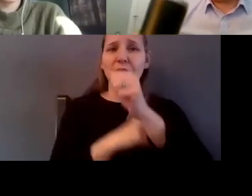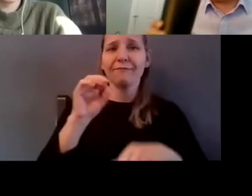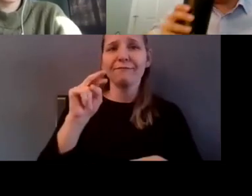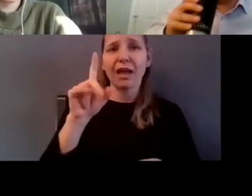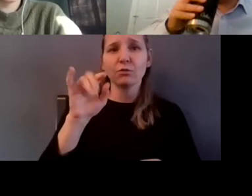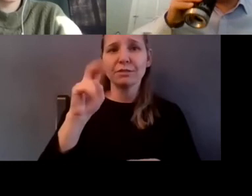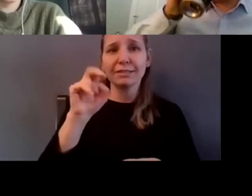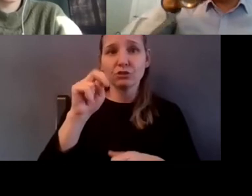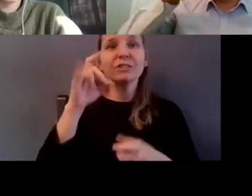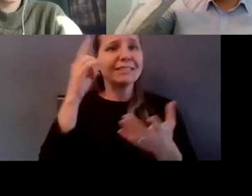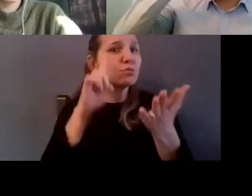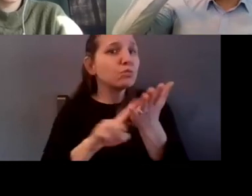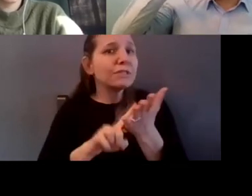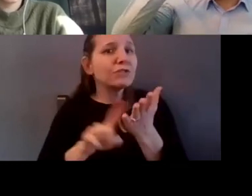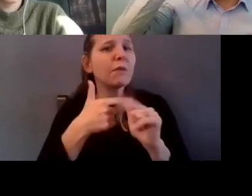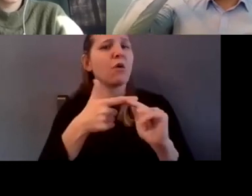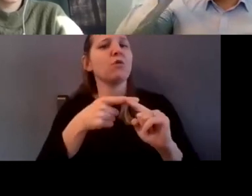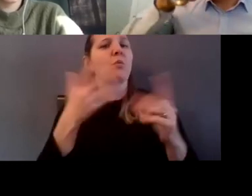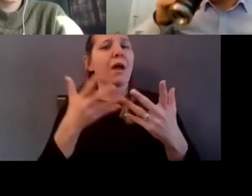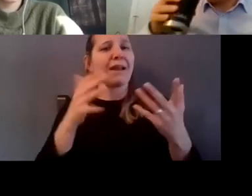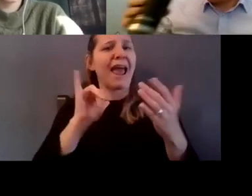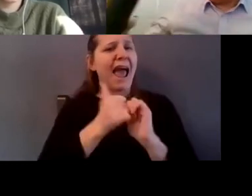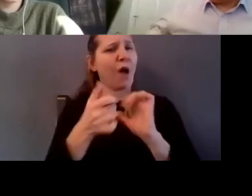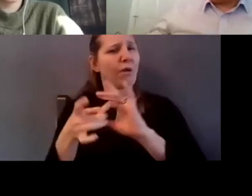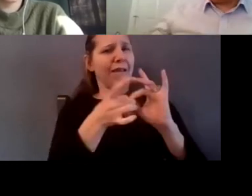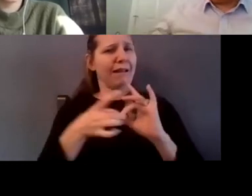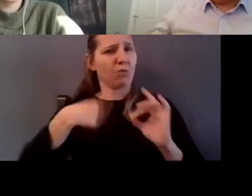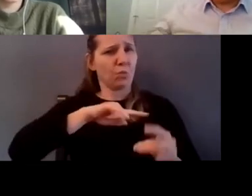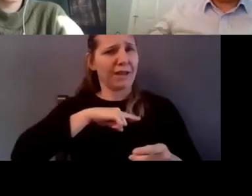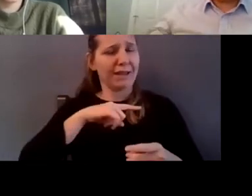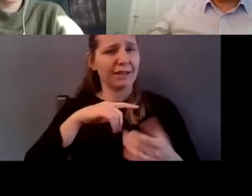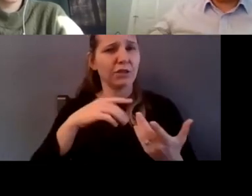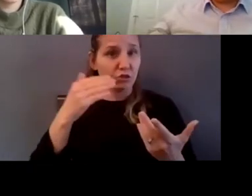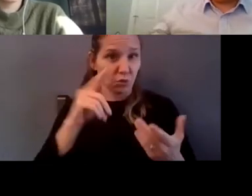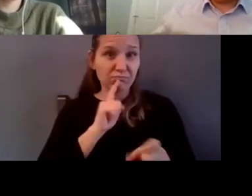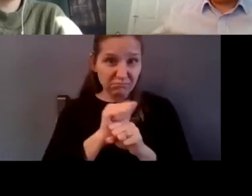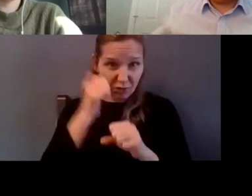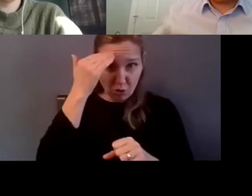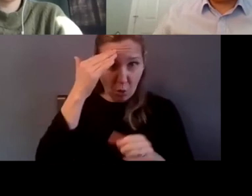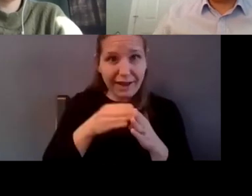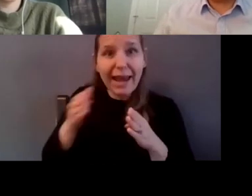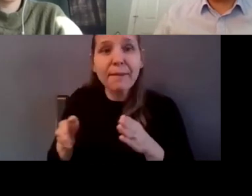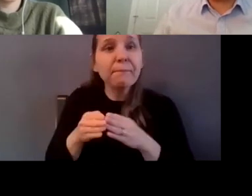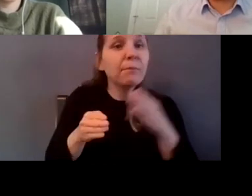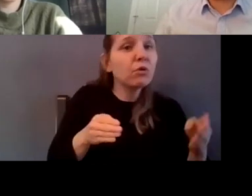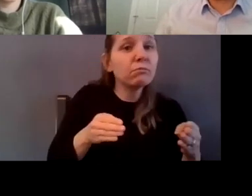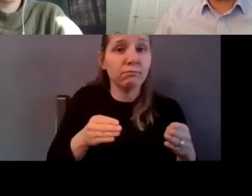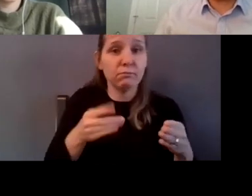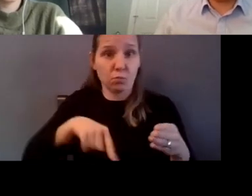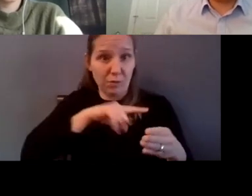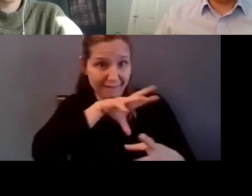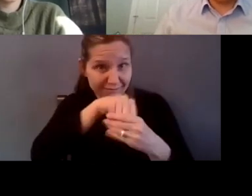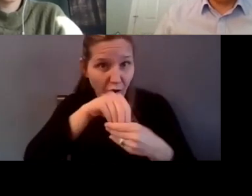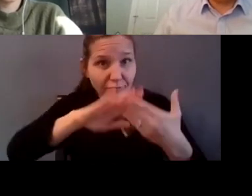how connected are we in Metro Vancouver, like how well do we know our neighbors and, how engaged are we in our